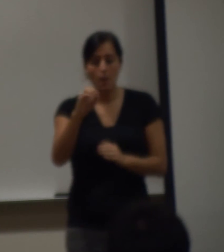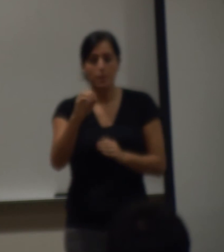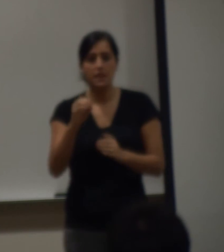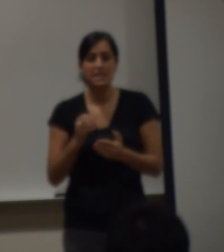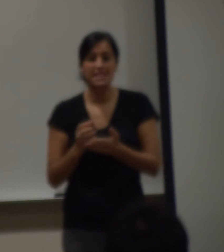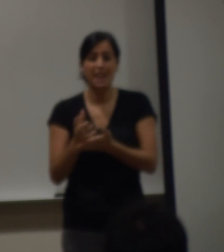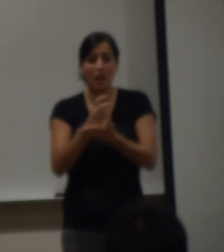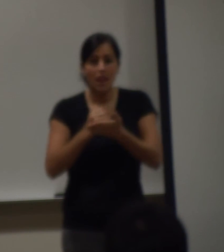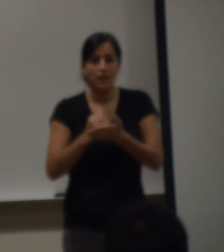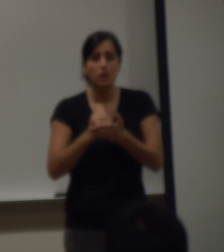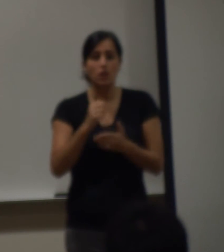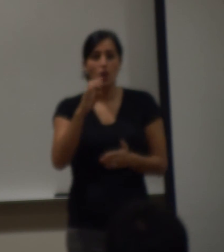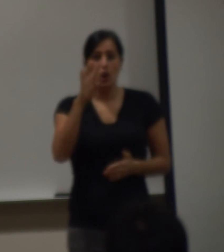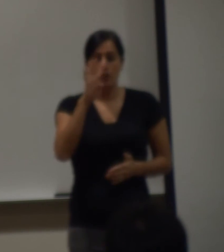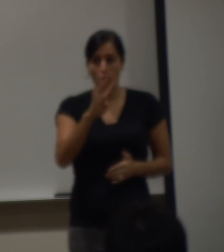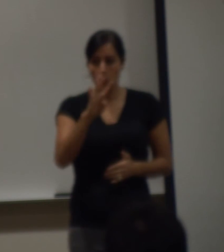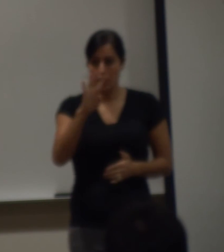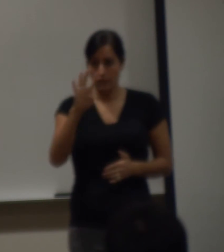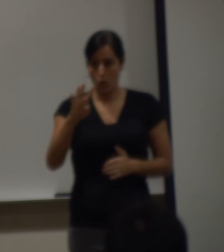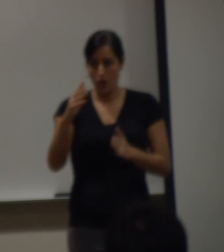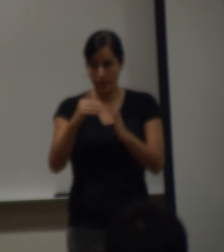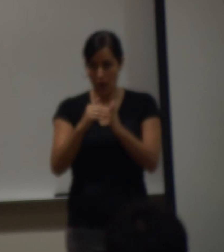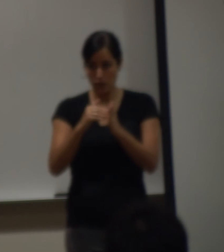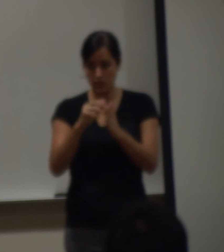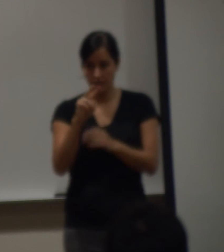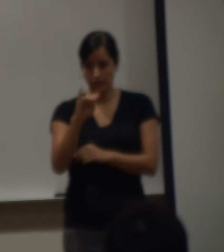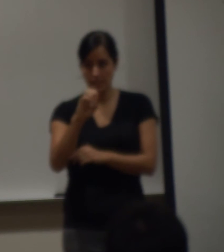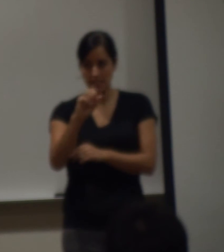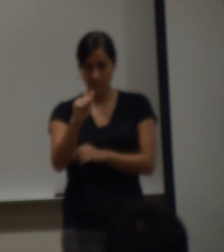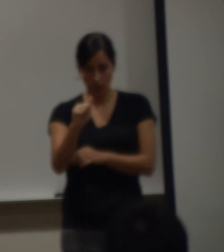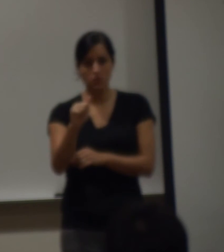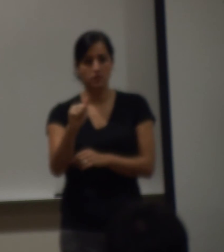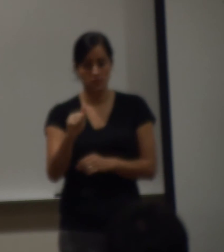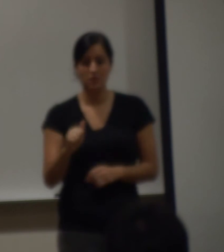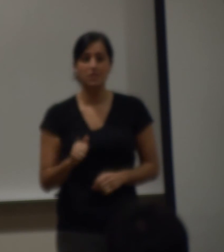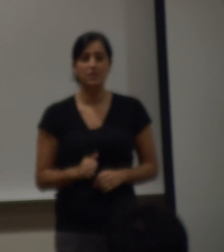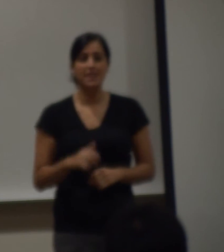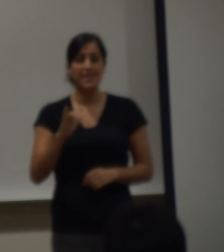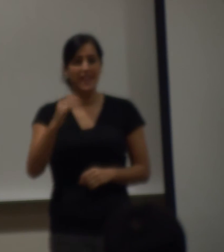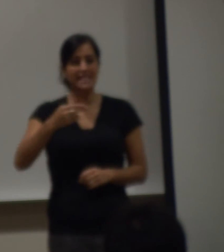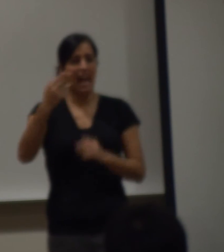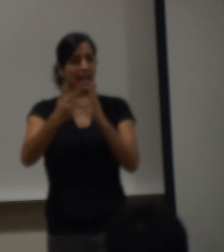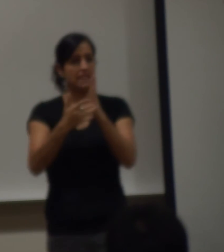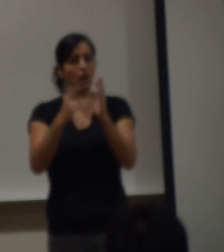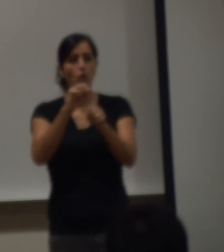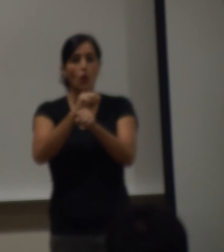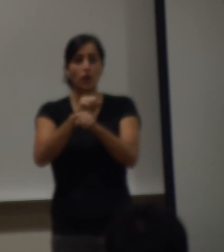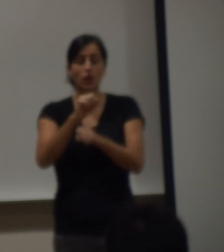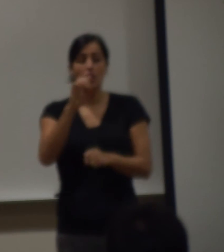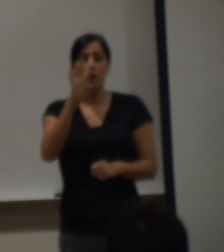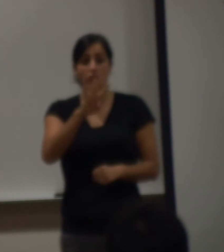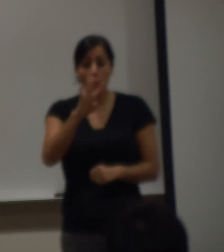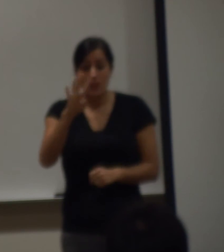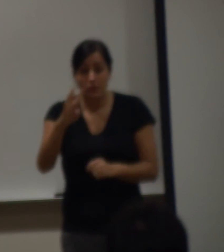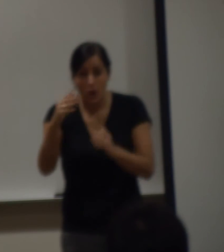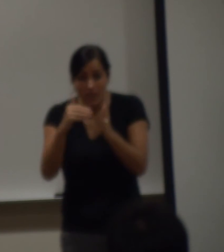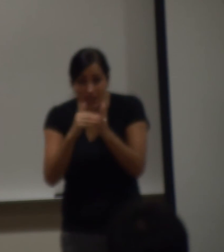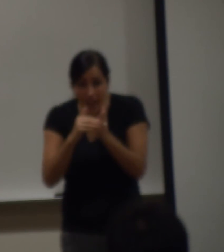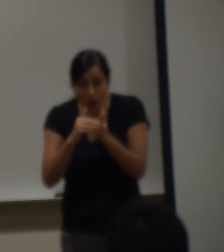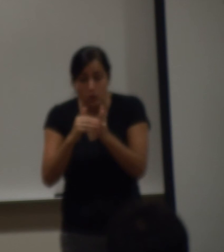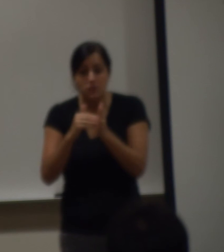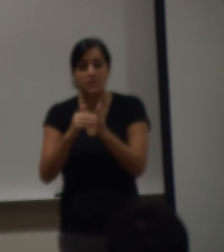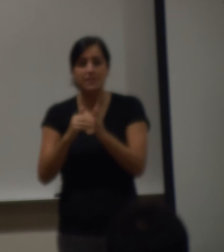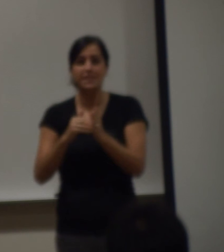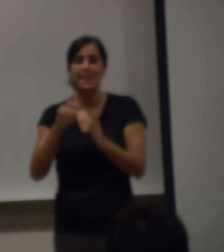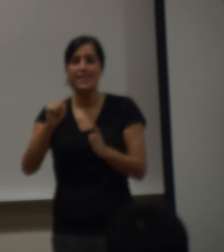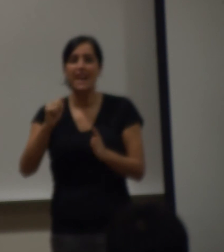34,000 visas. These are high-tech workers they would bring in from abroad. 34,000. That's equivalent to twice